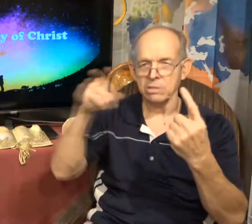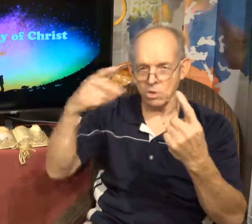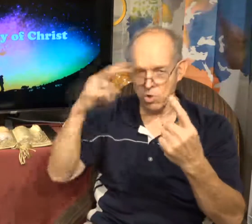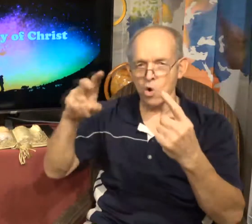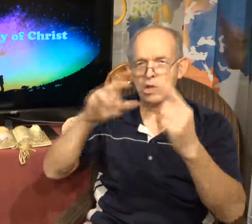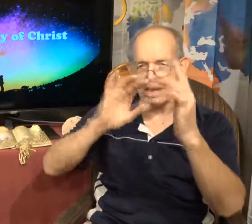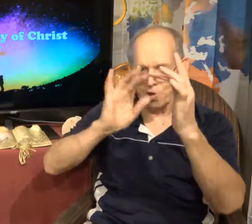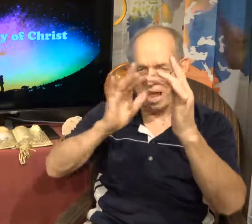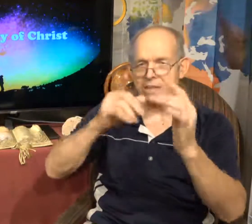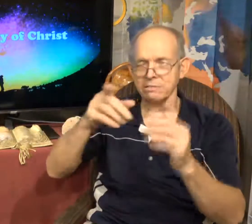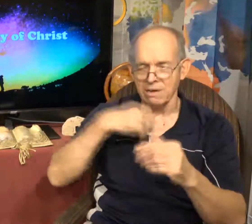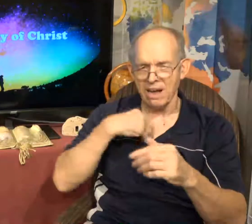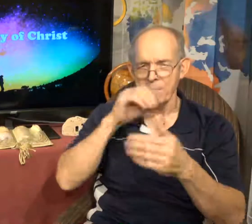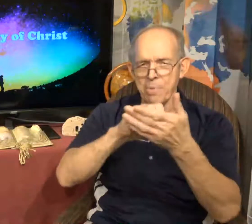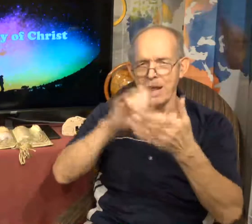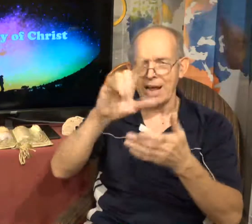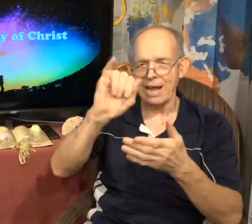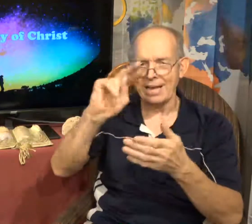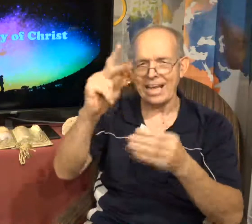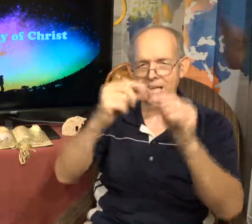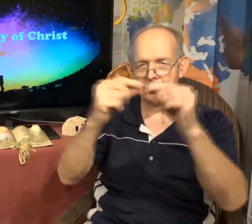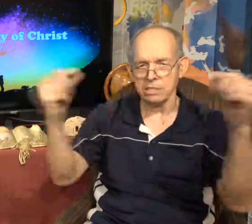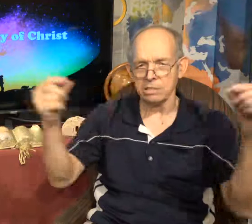You go on the internet, put a thing.